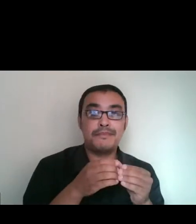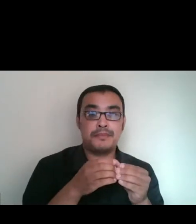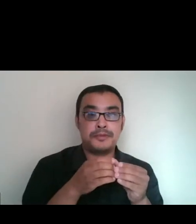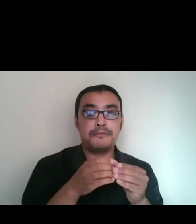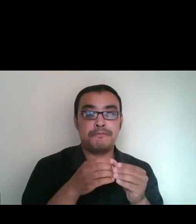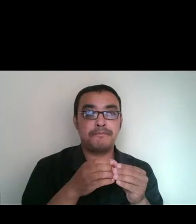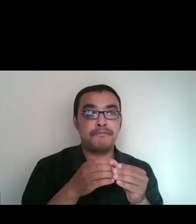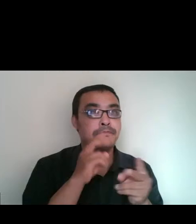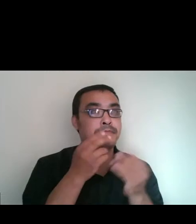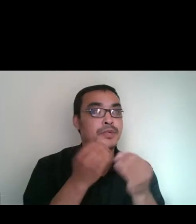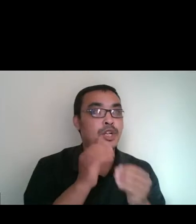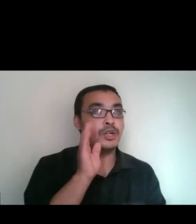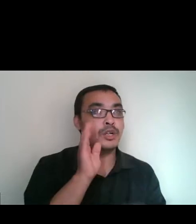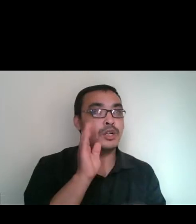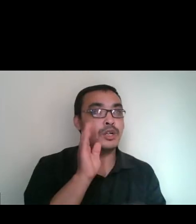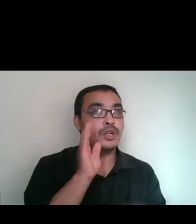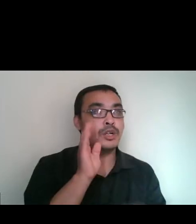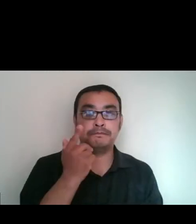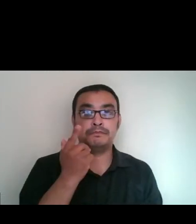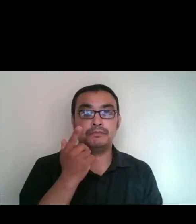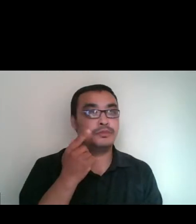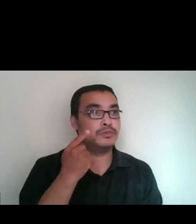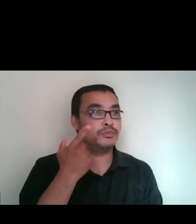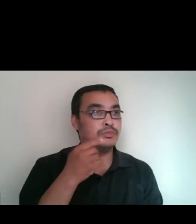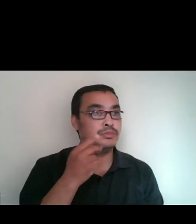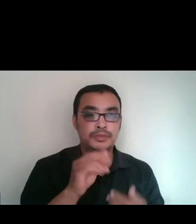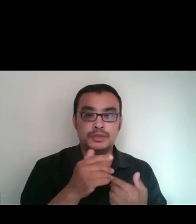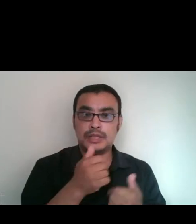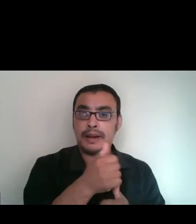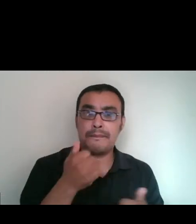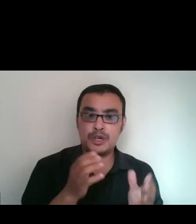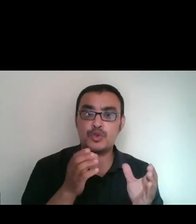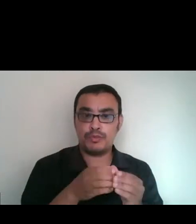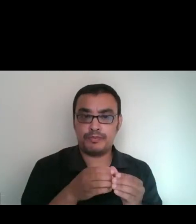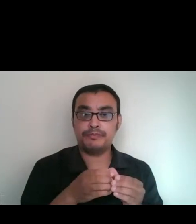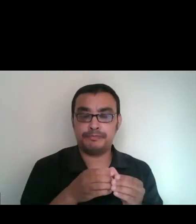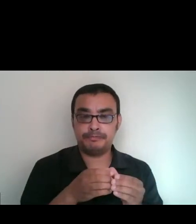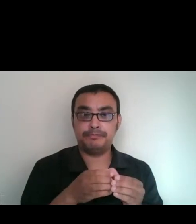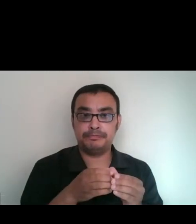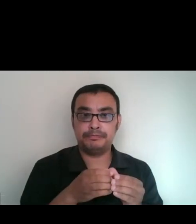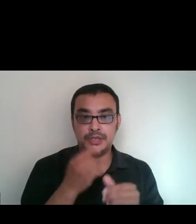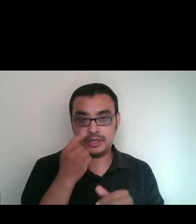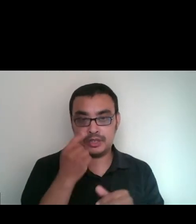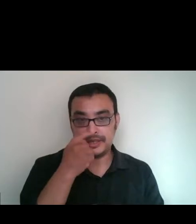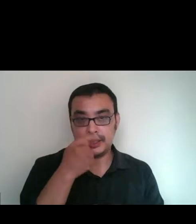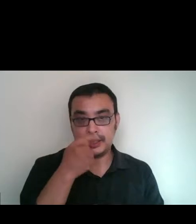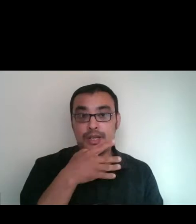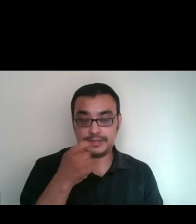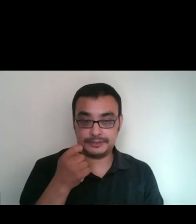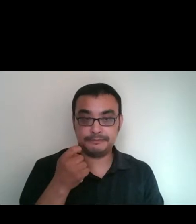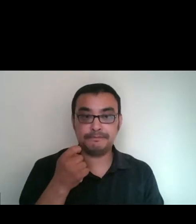women. Also Asia's voice at,